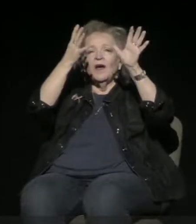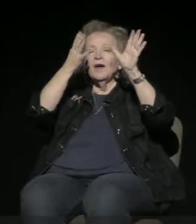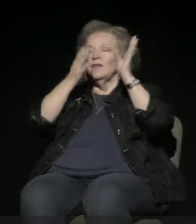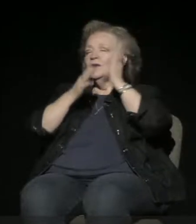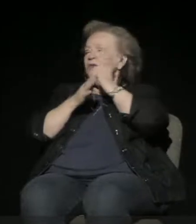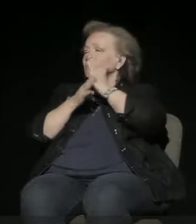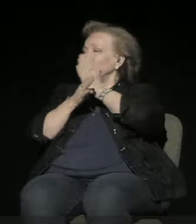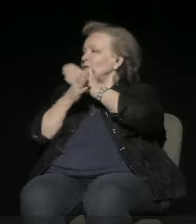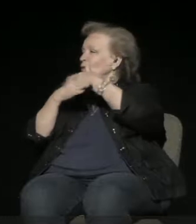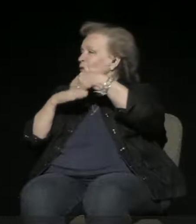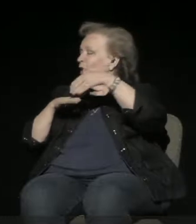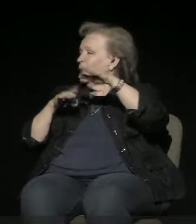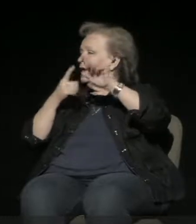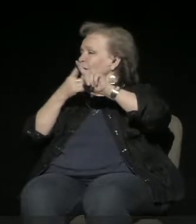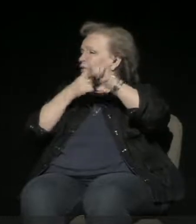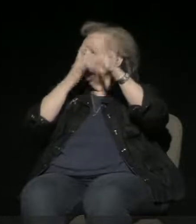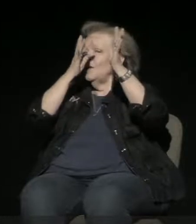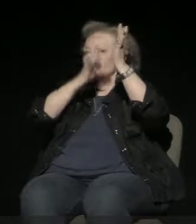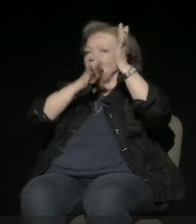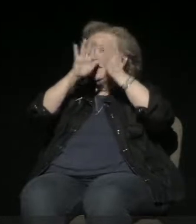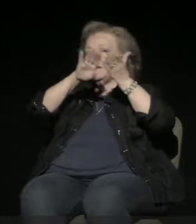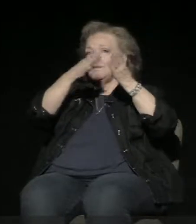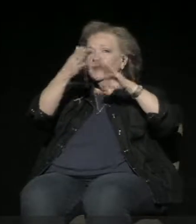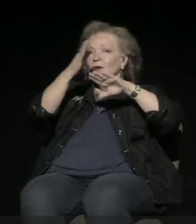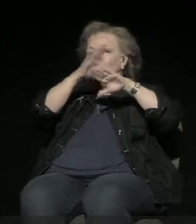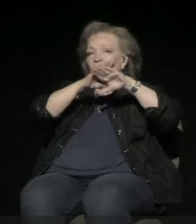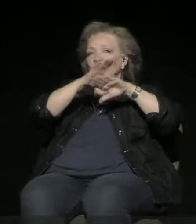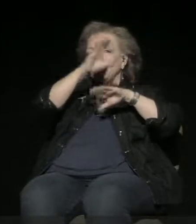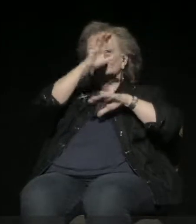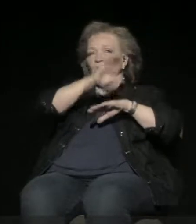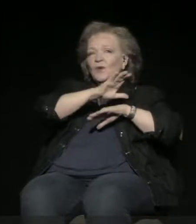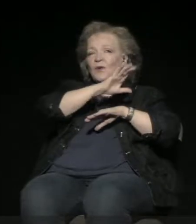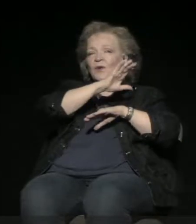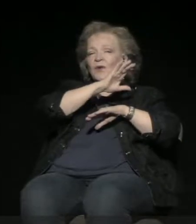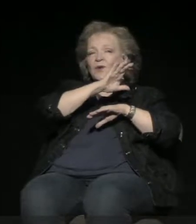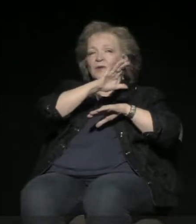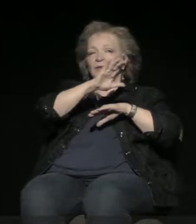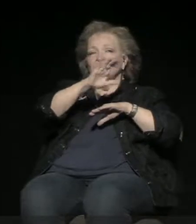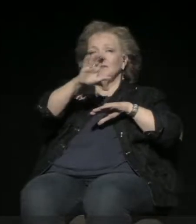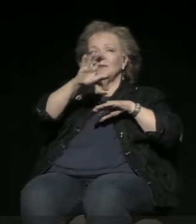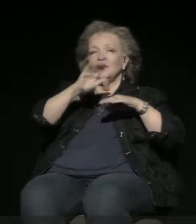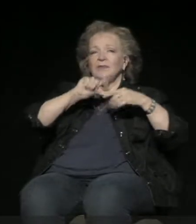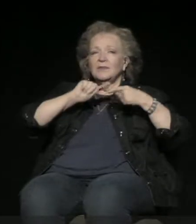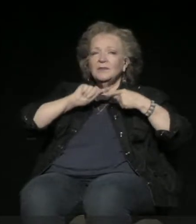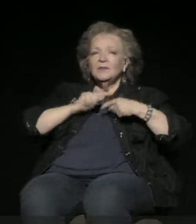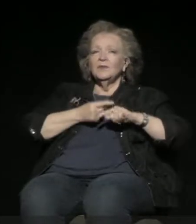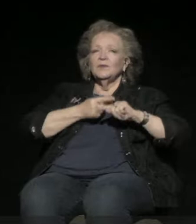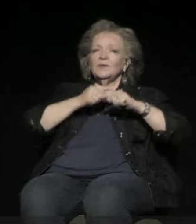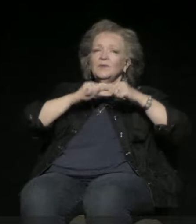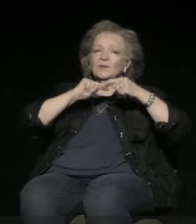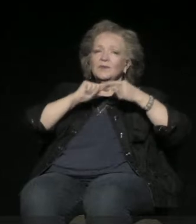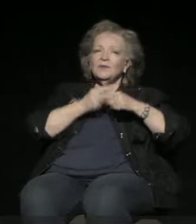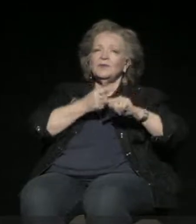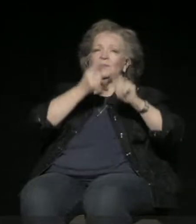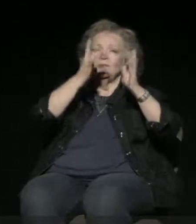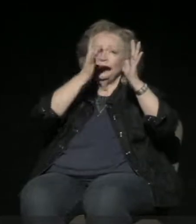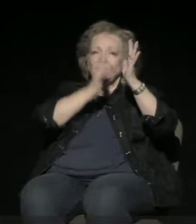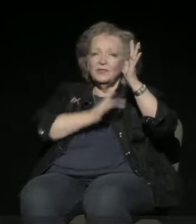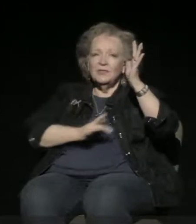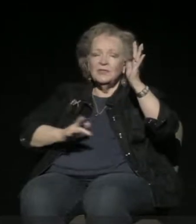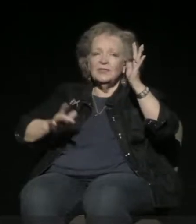face Away As wounds Which mar The chosen one